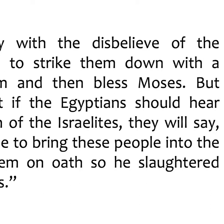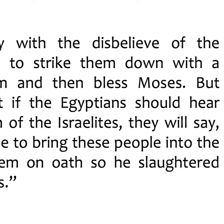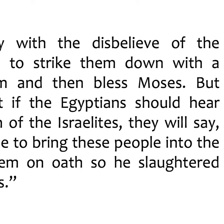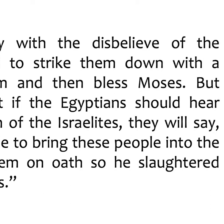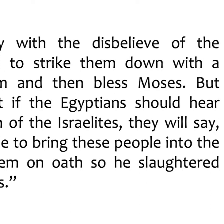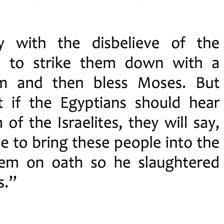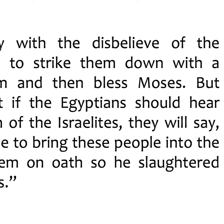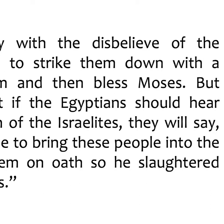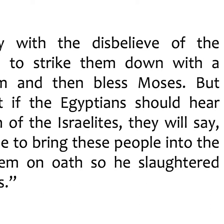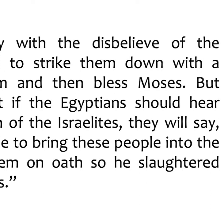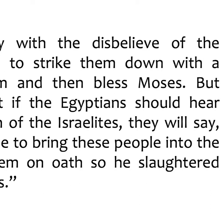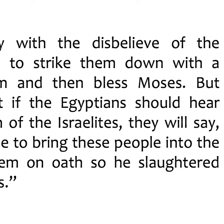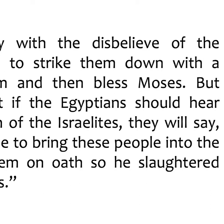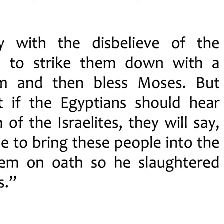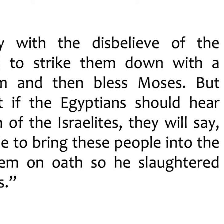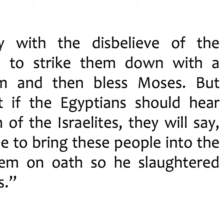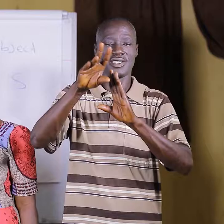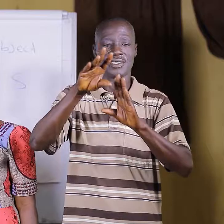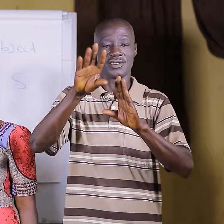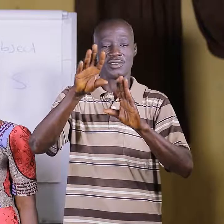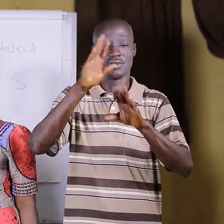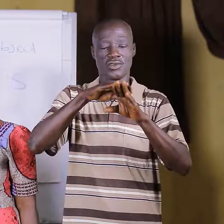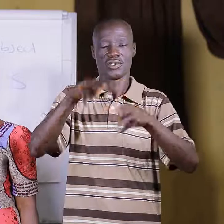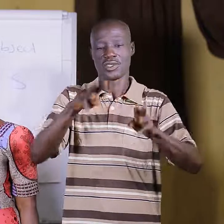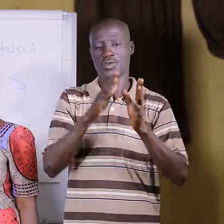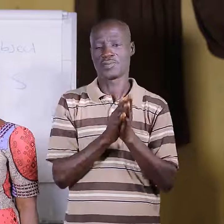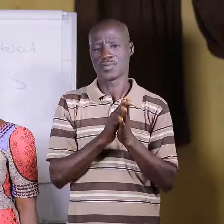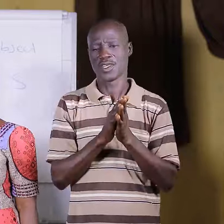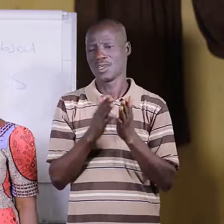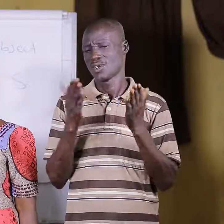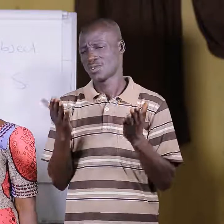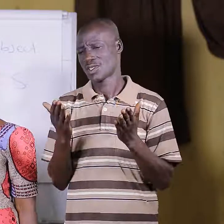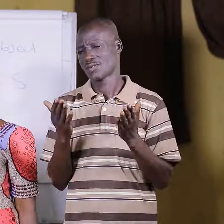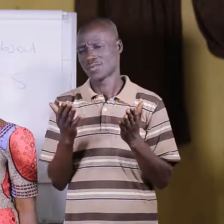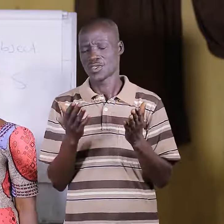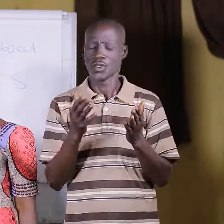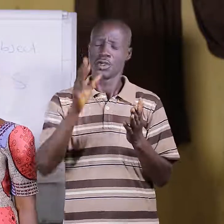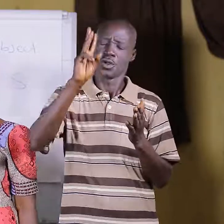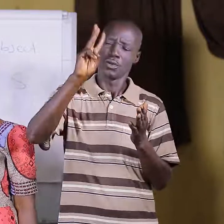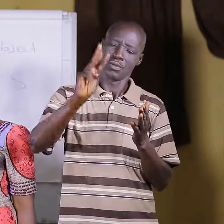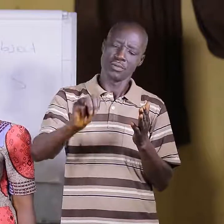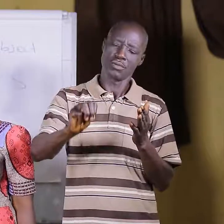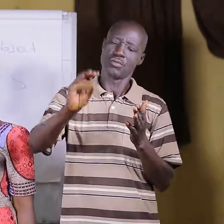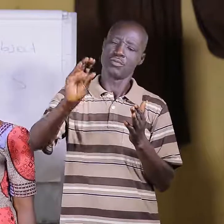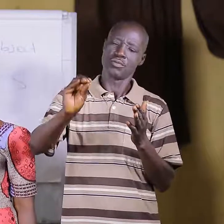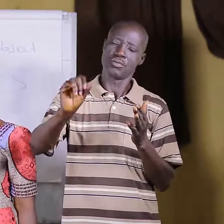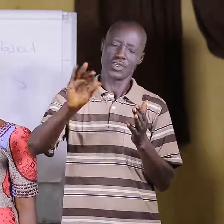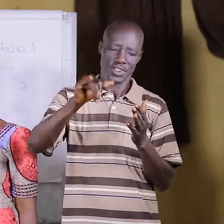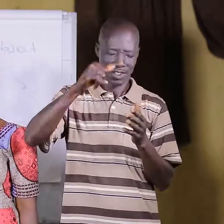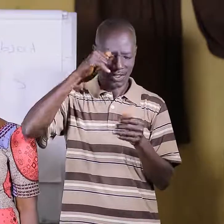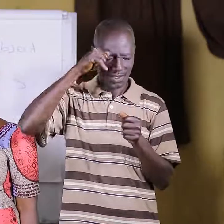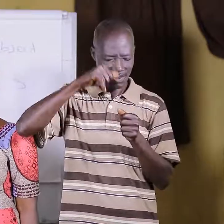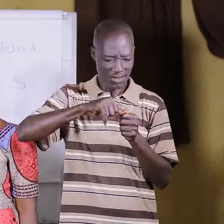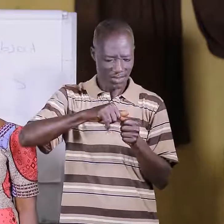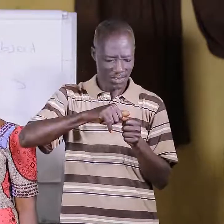he slaughtered them in the wilderness." What a leader, my students. Moses reminded God